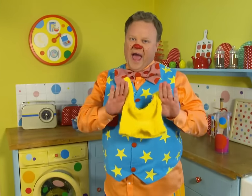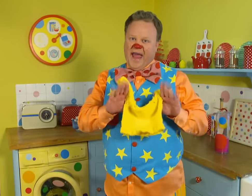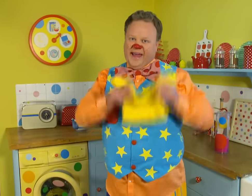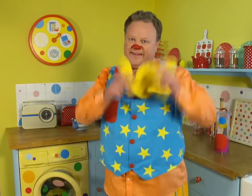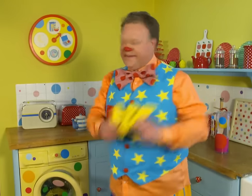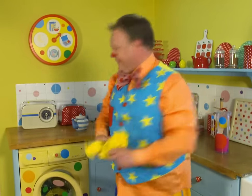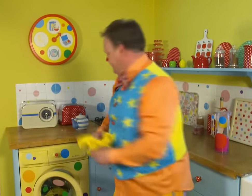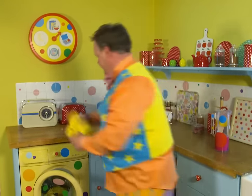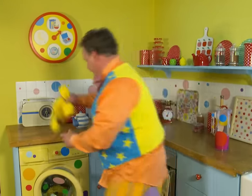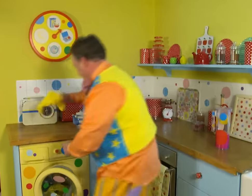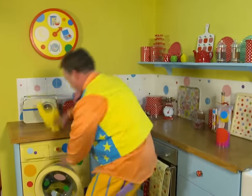Wait.